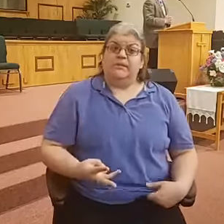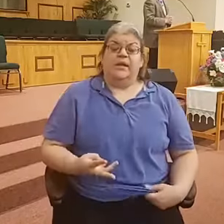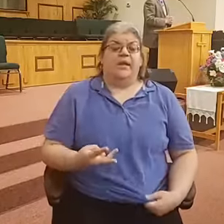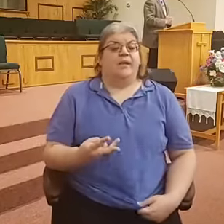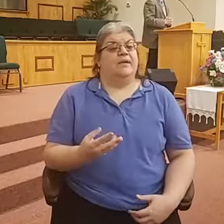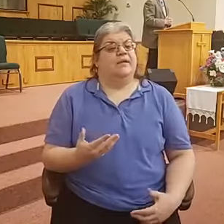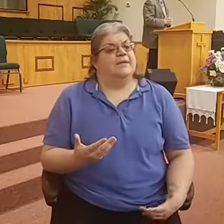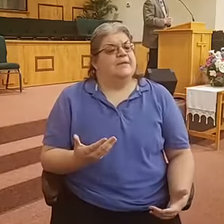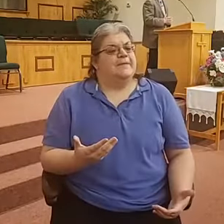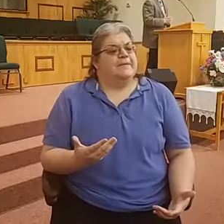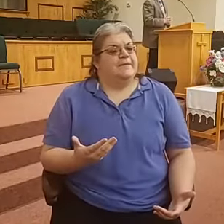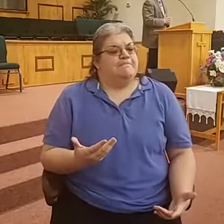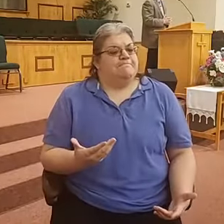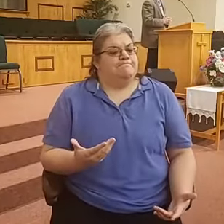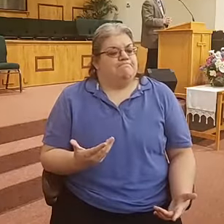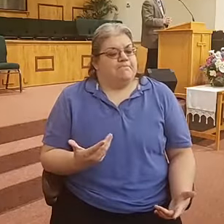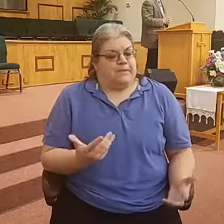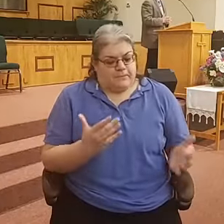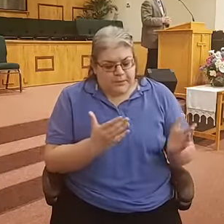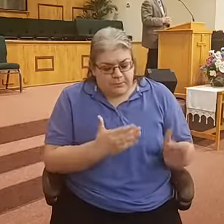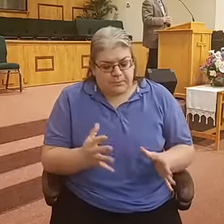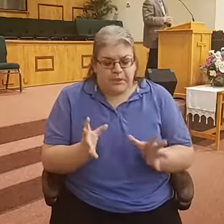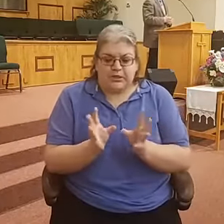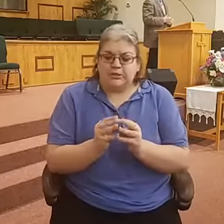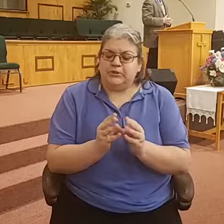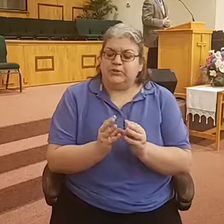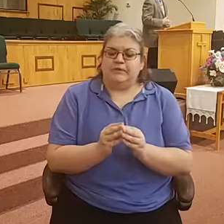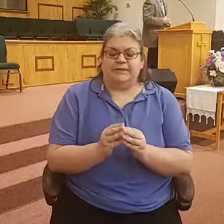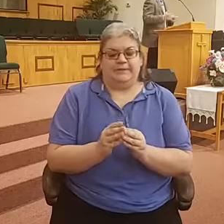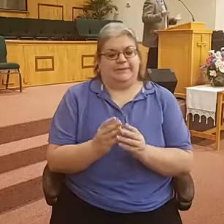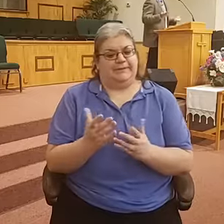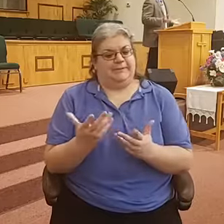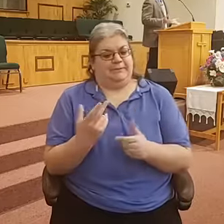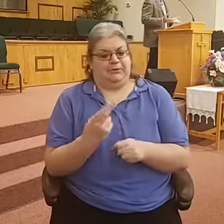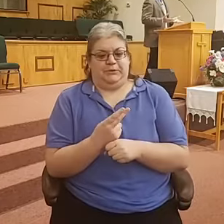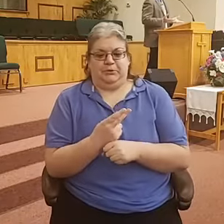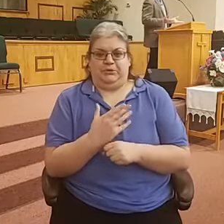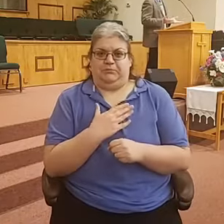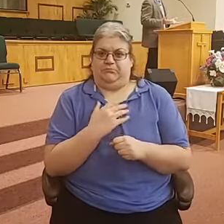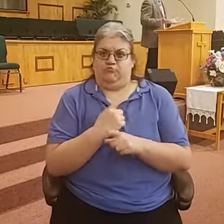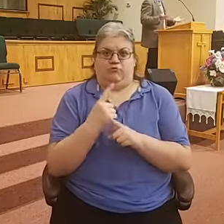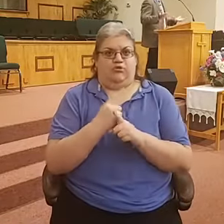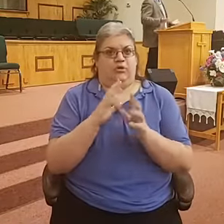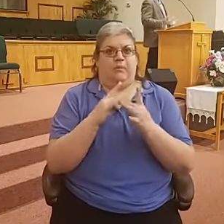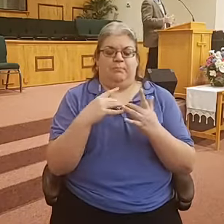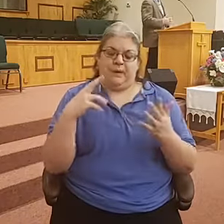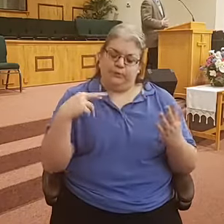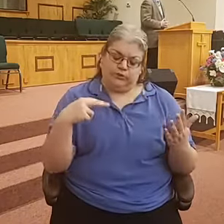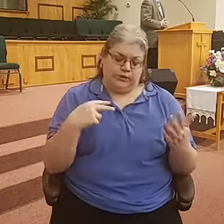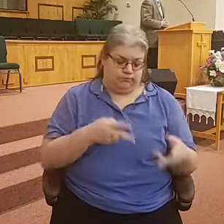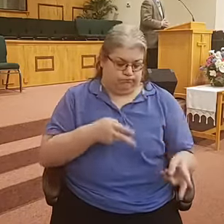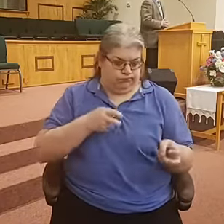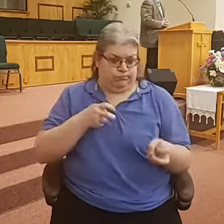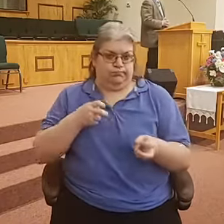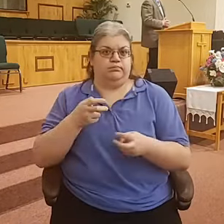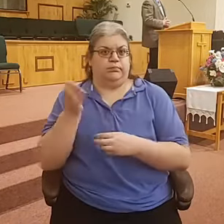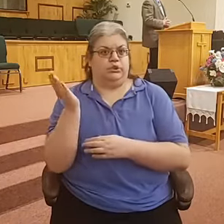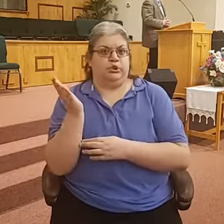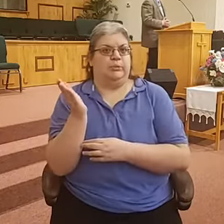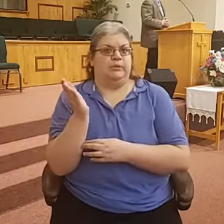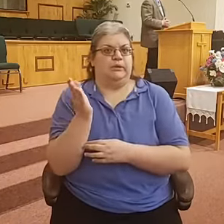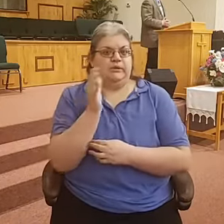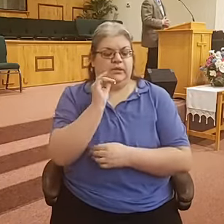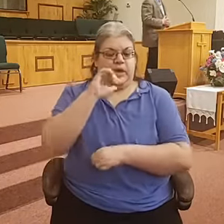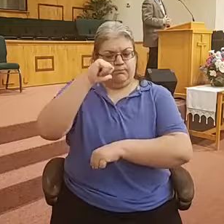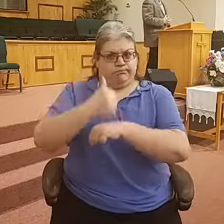I prepare the services. I'm just using my regular Bible reading to draw sermons and